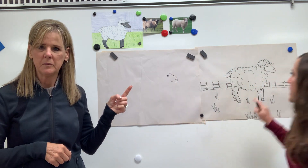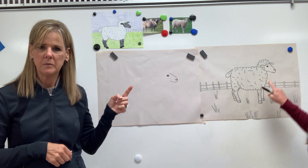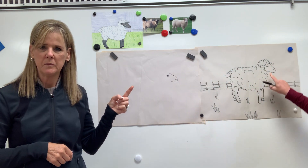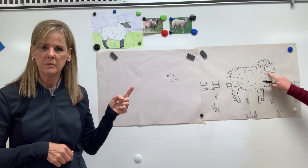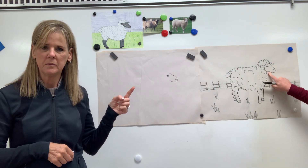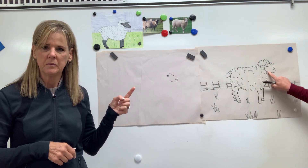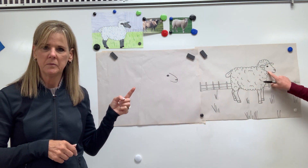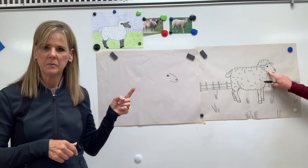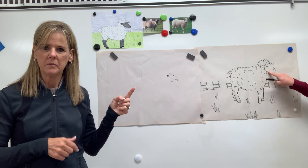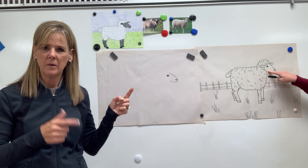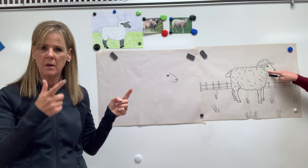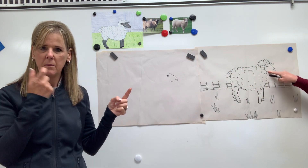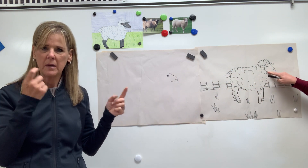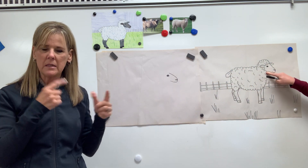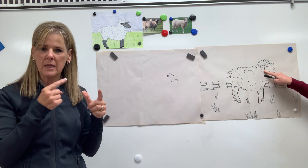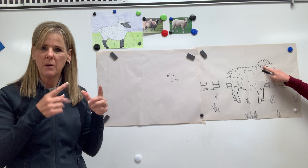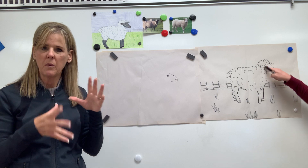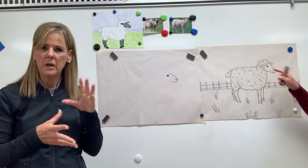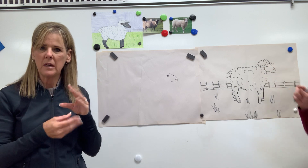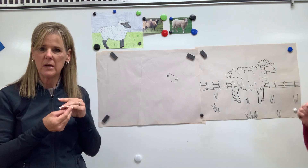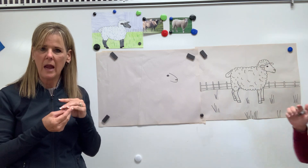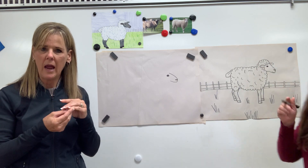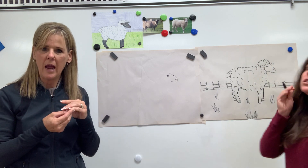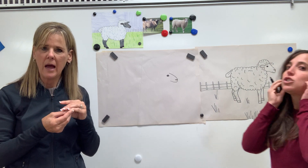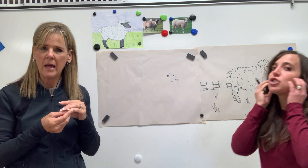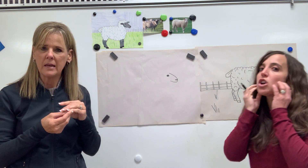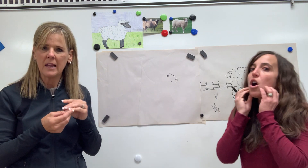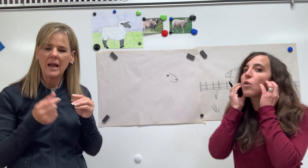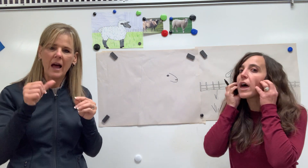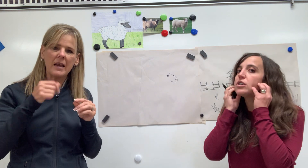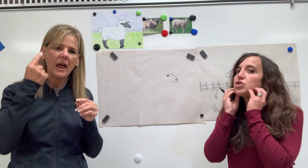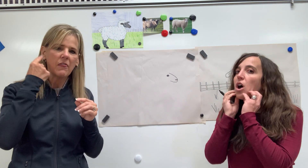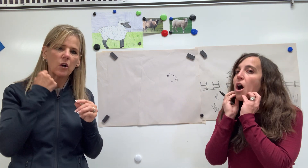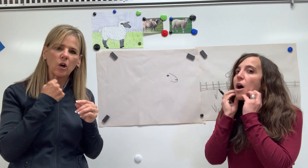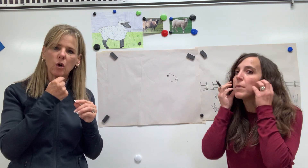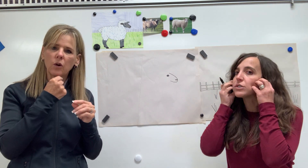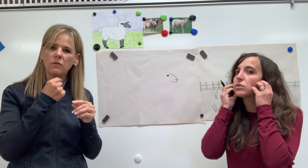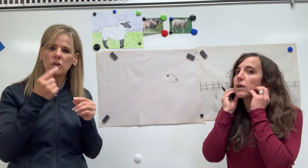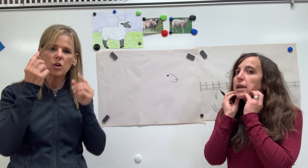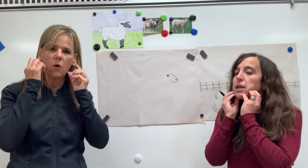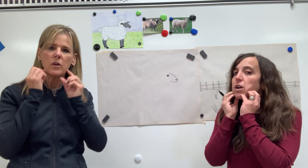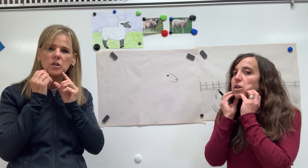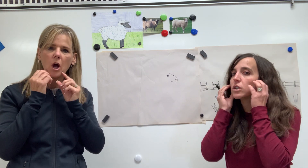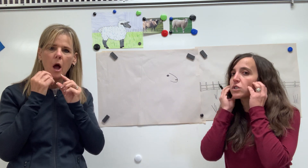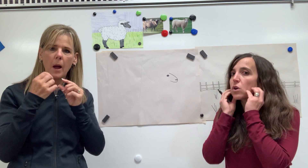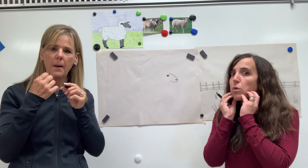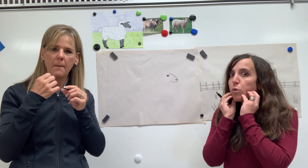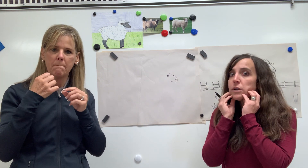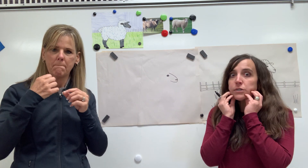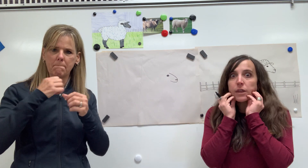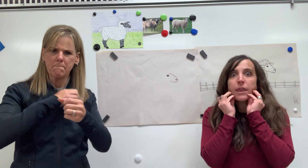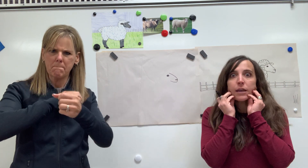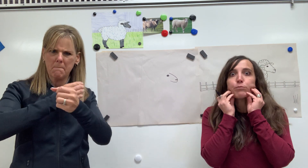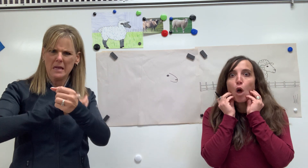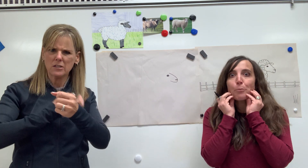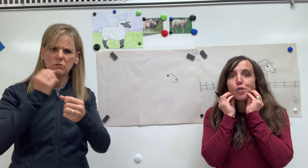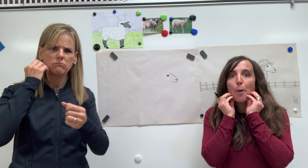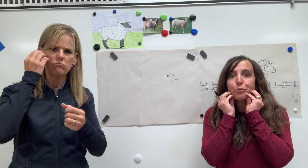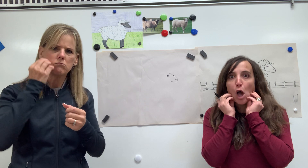because then we need to add this curved line to show that jaw muscle right here that's so important, so that they can